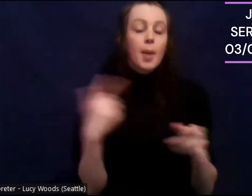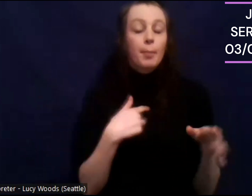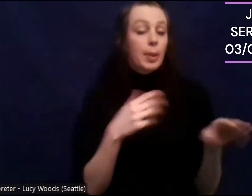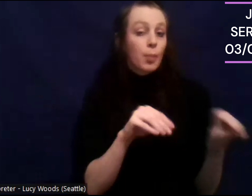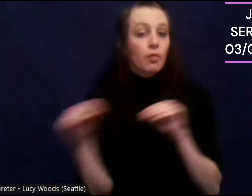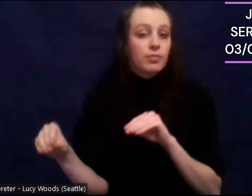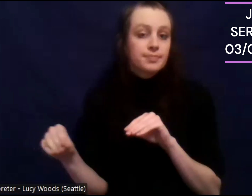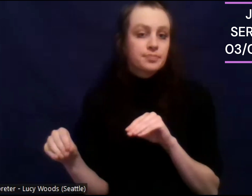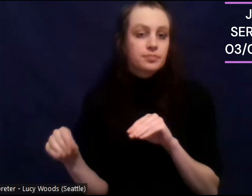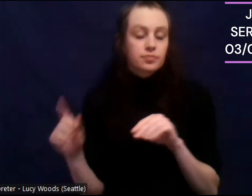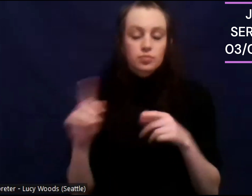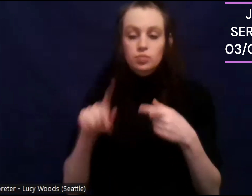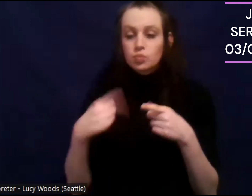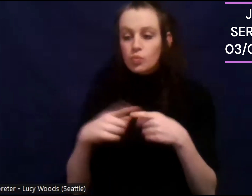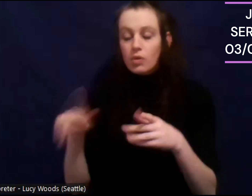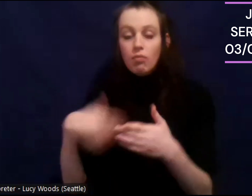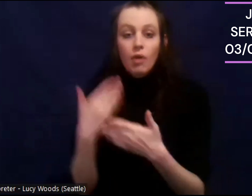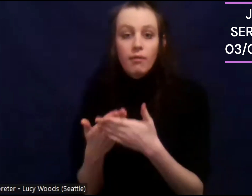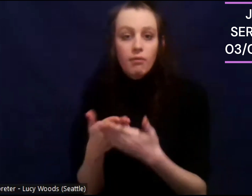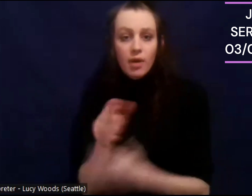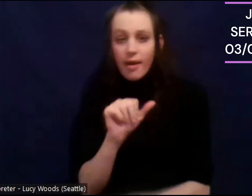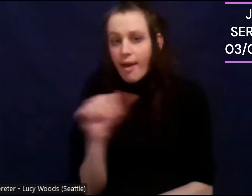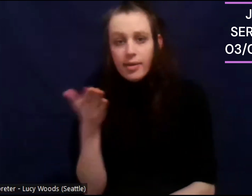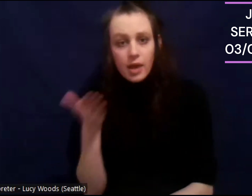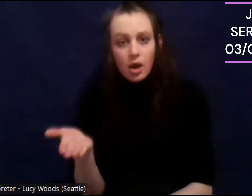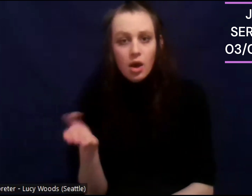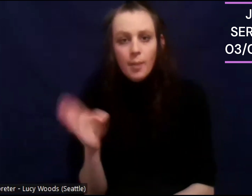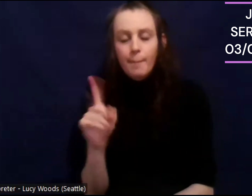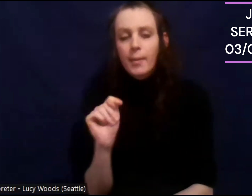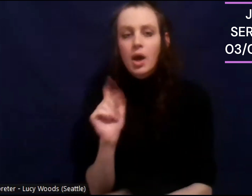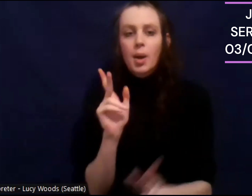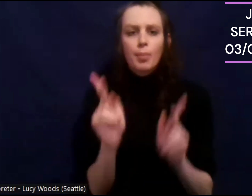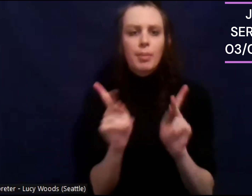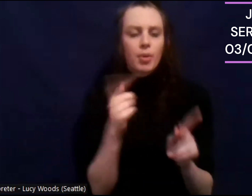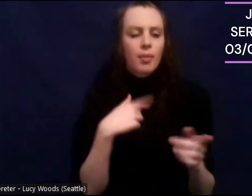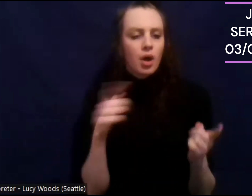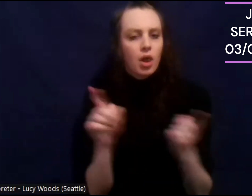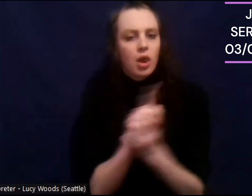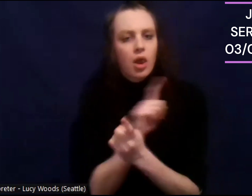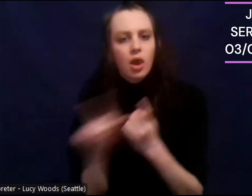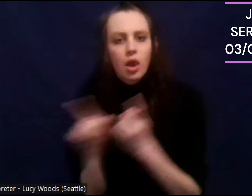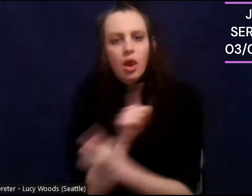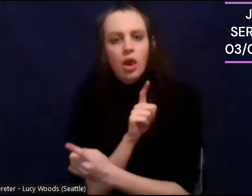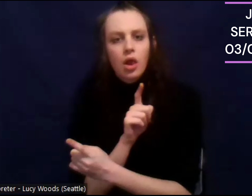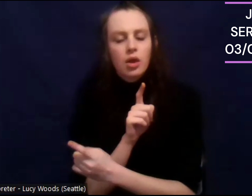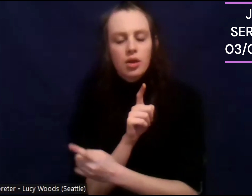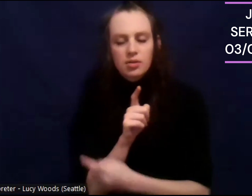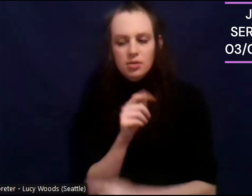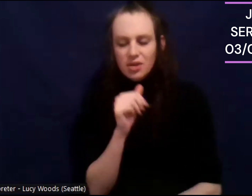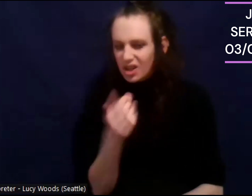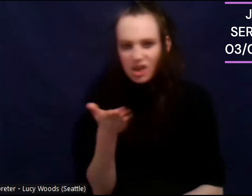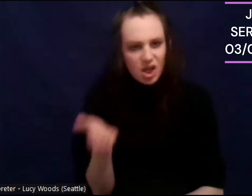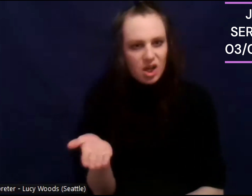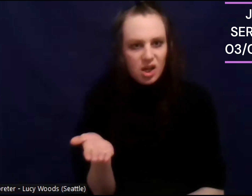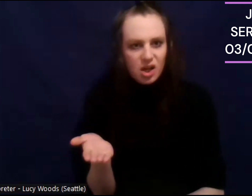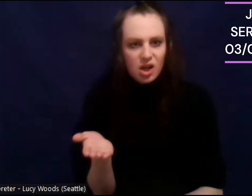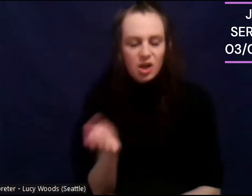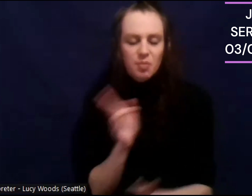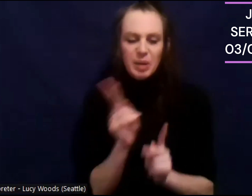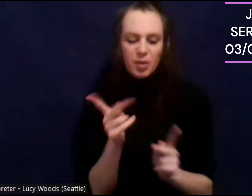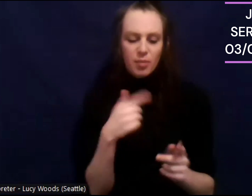out there, AA was there, but the people that I had met in there weren't there. The people that I had formed